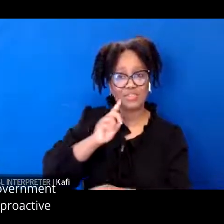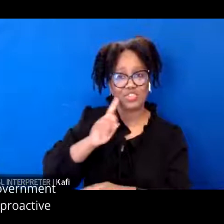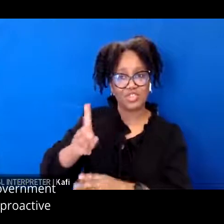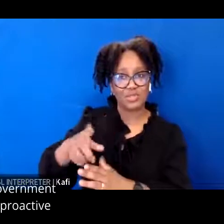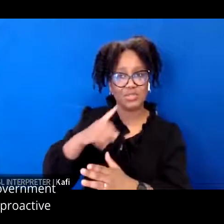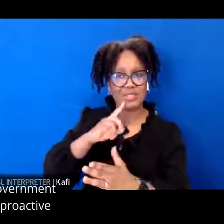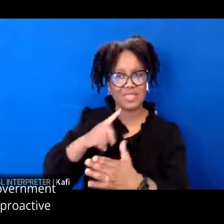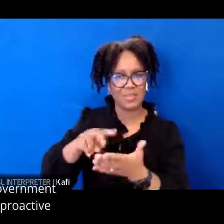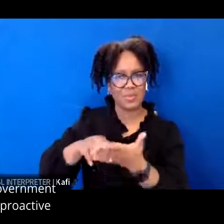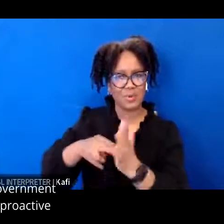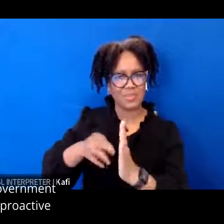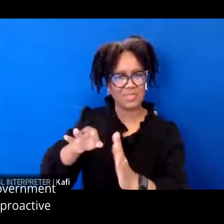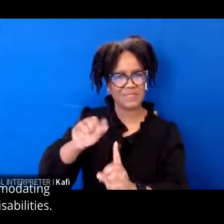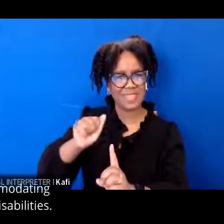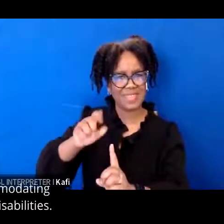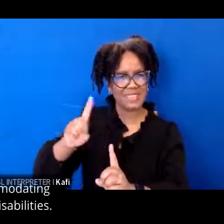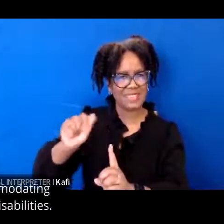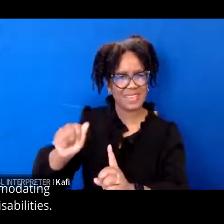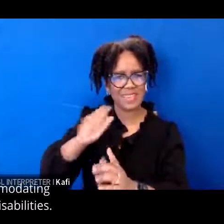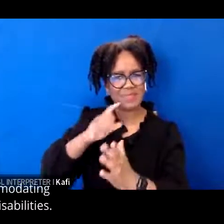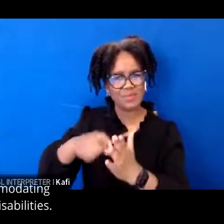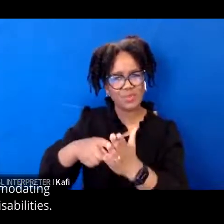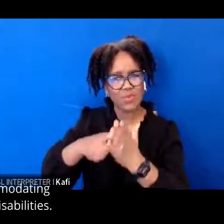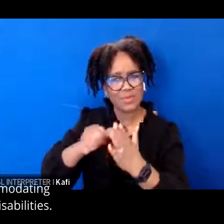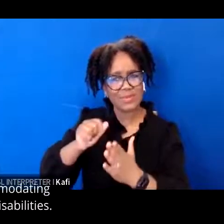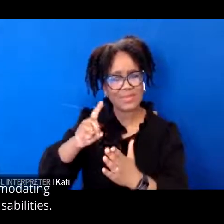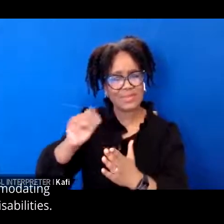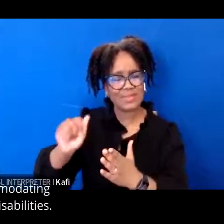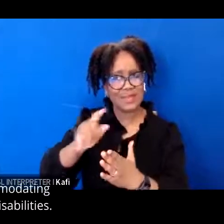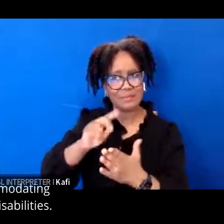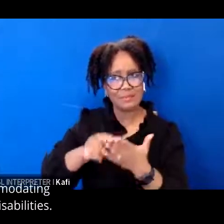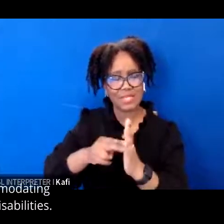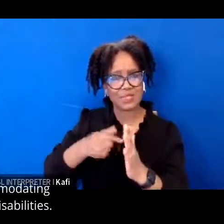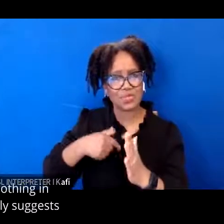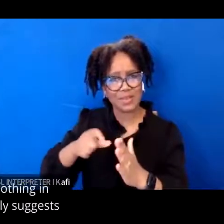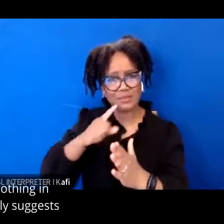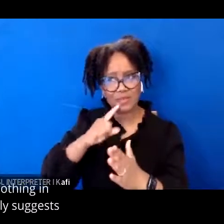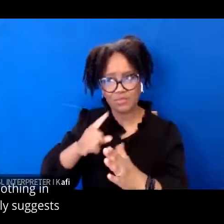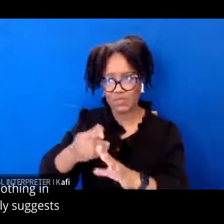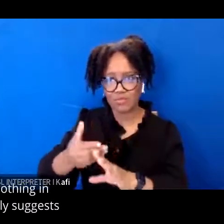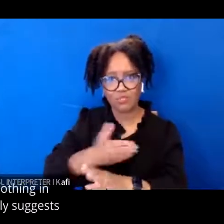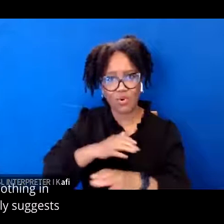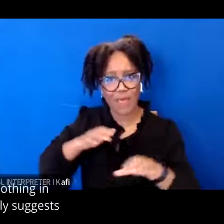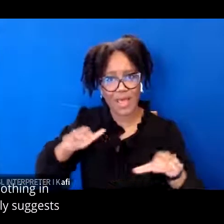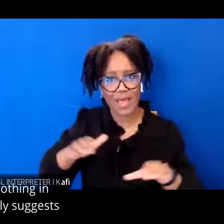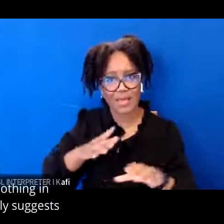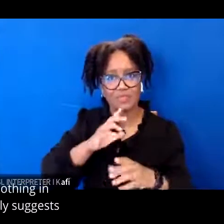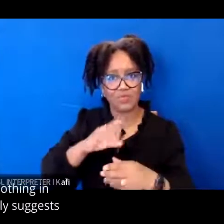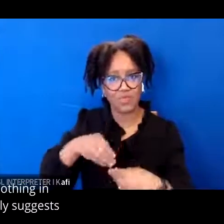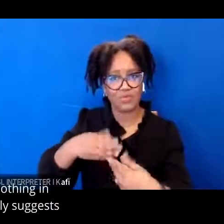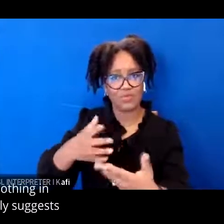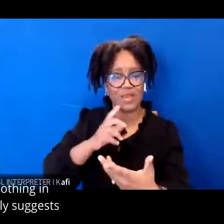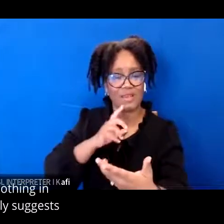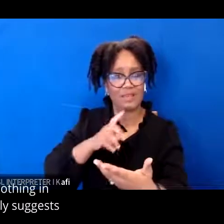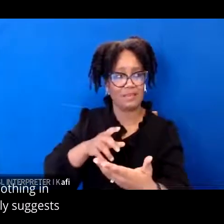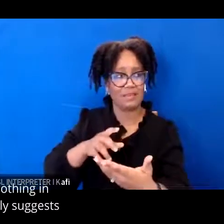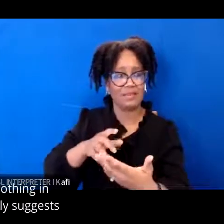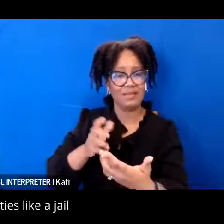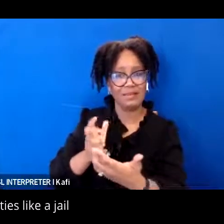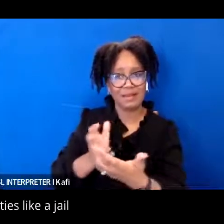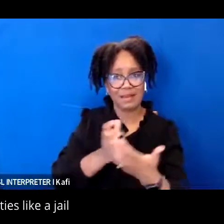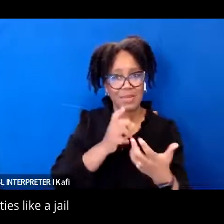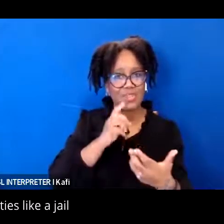government entities to be proactive about accommodating people with disabilities stating that nothing in the law remotely